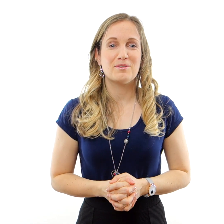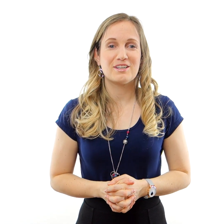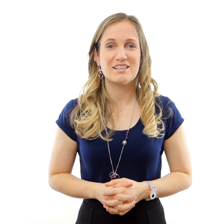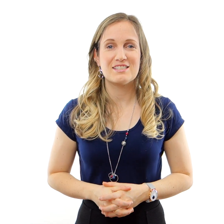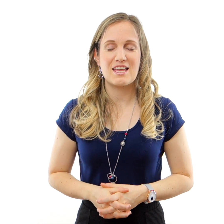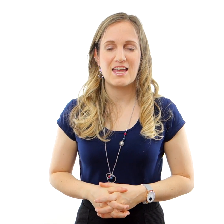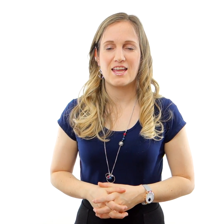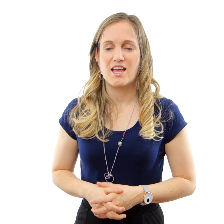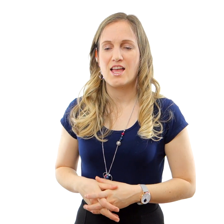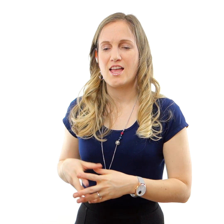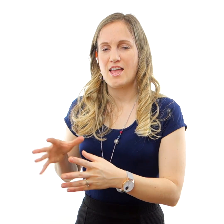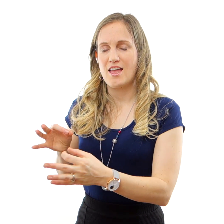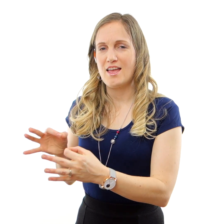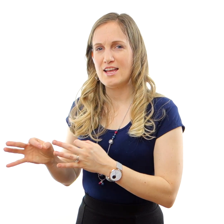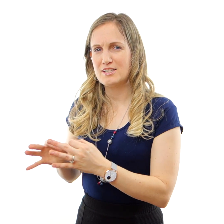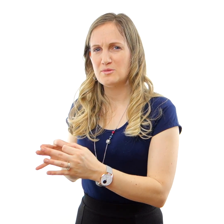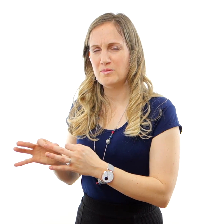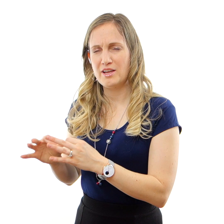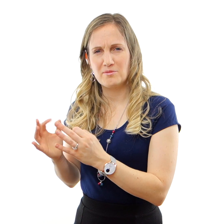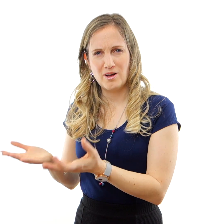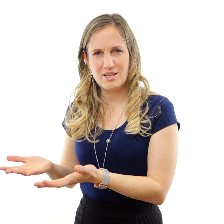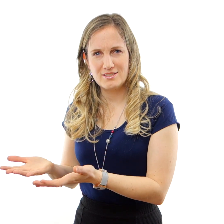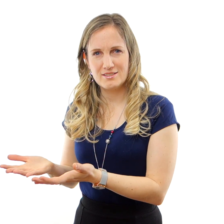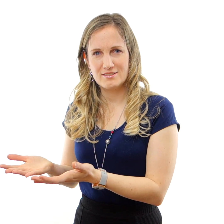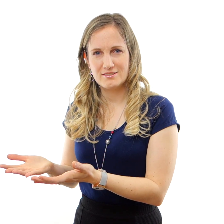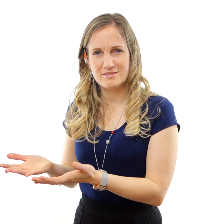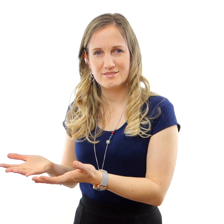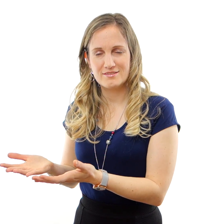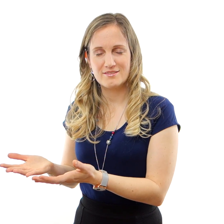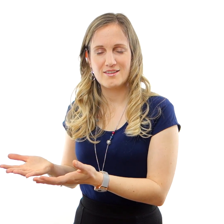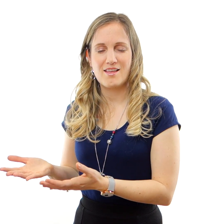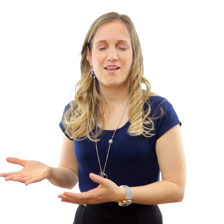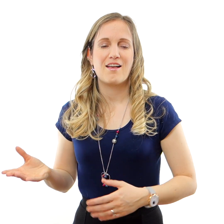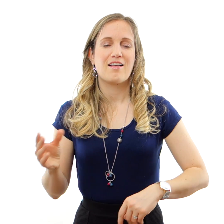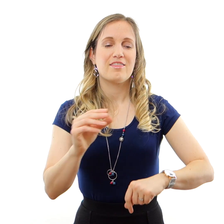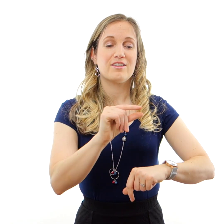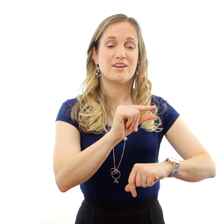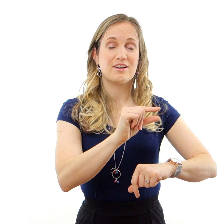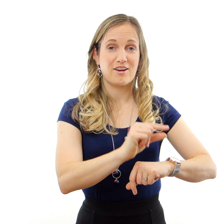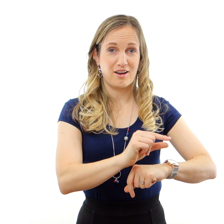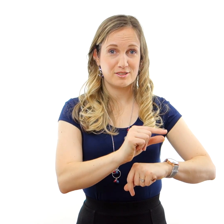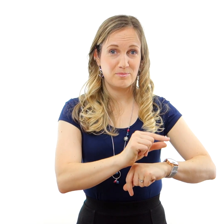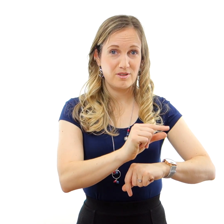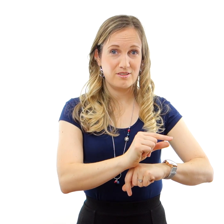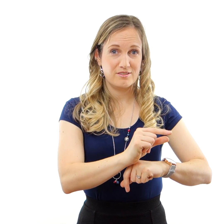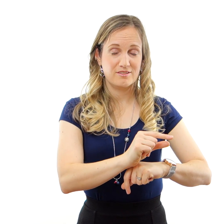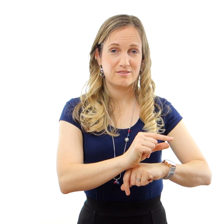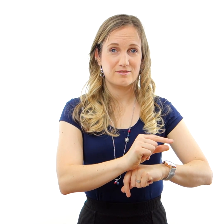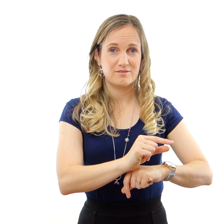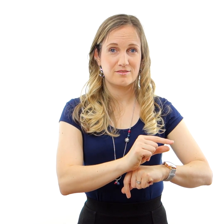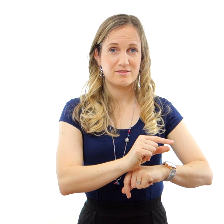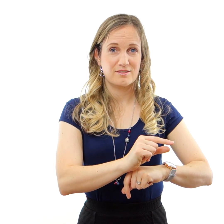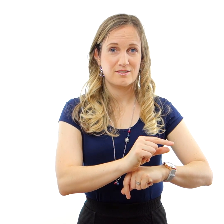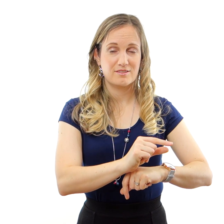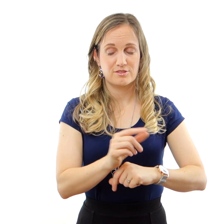going to say, explain what? The gospel. So you